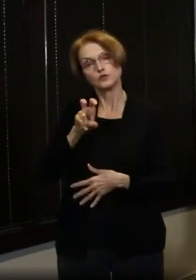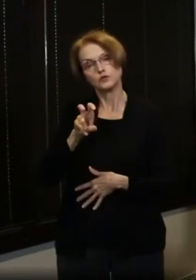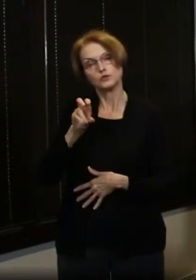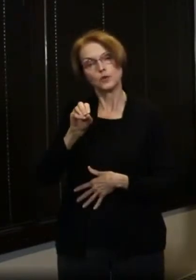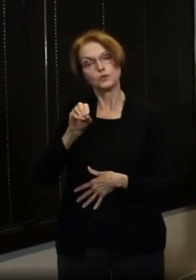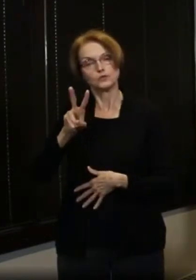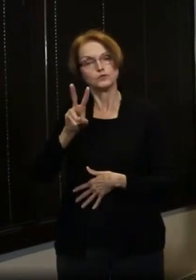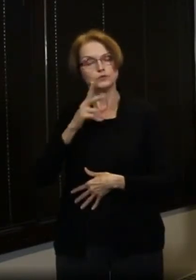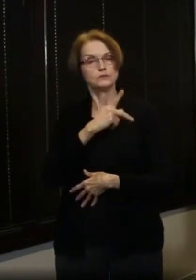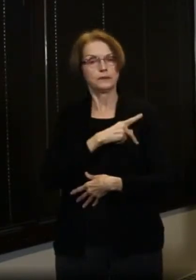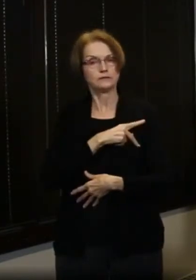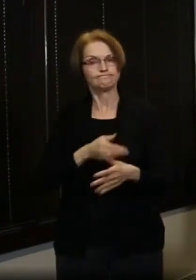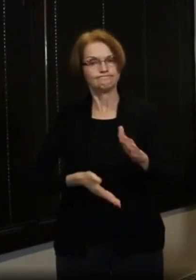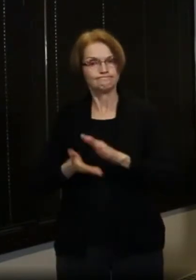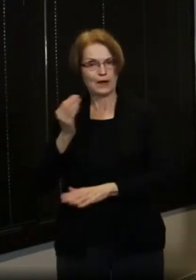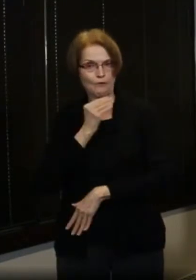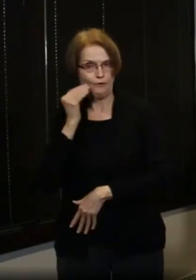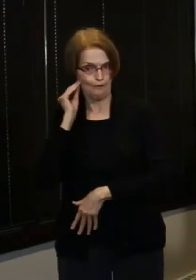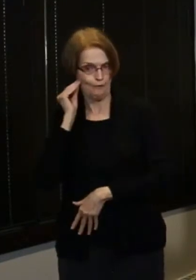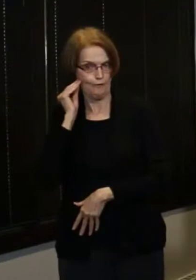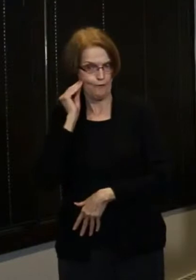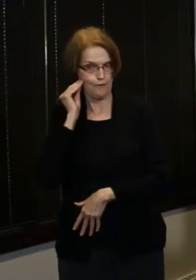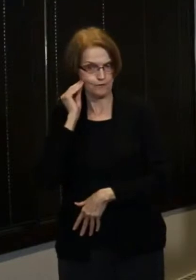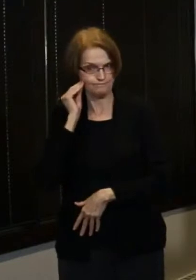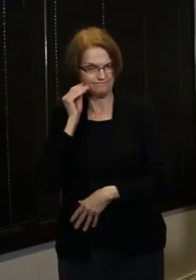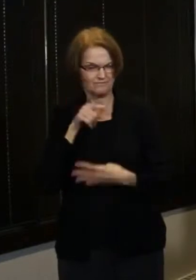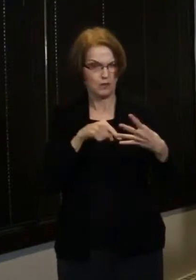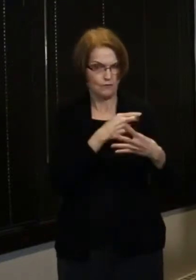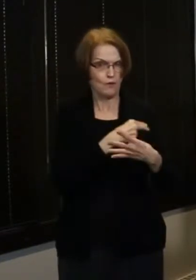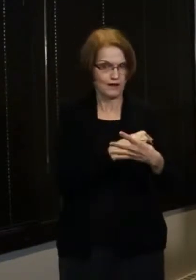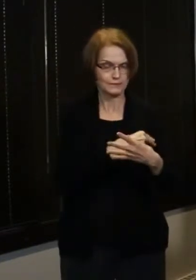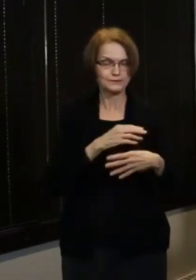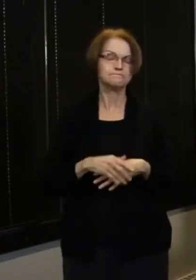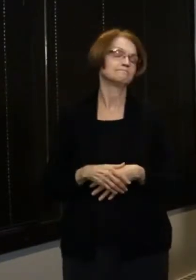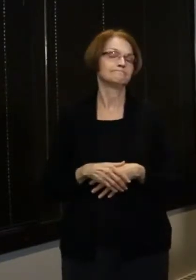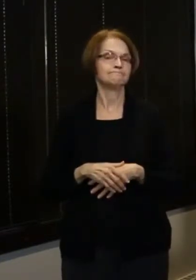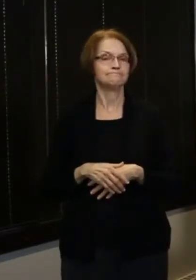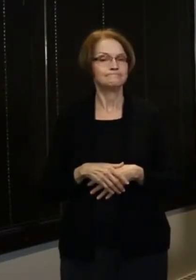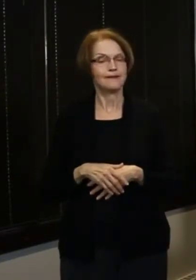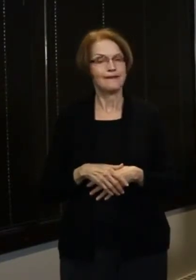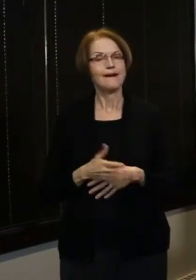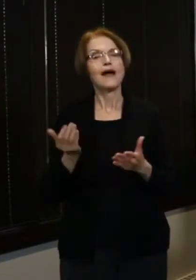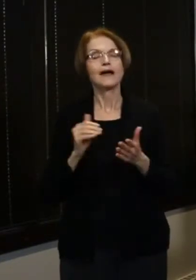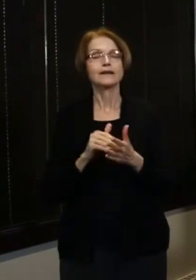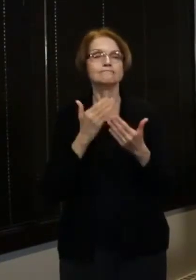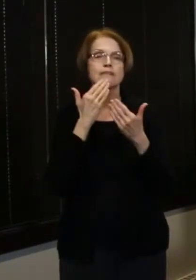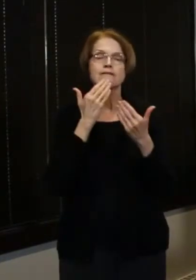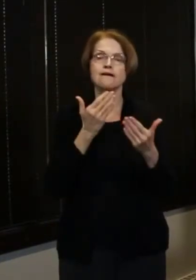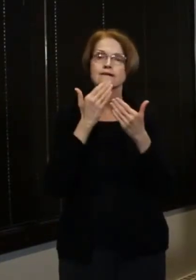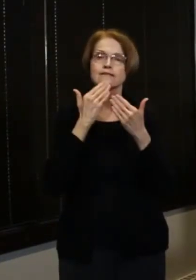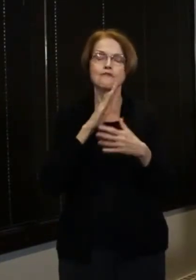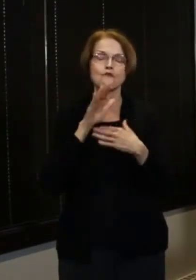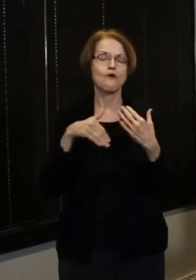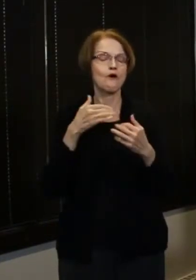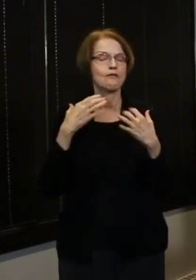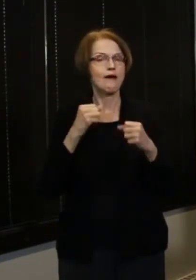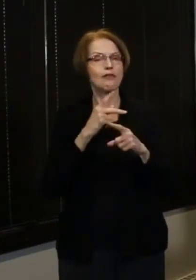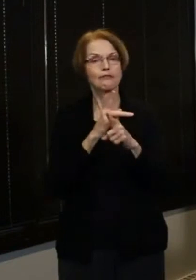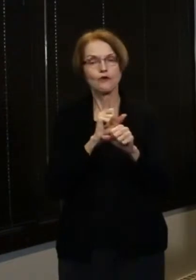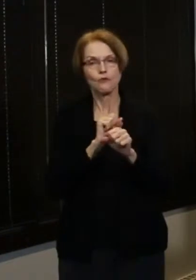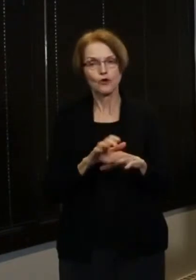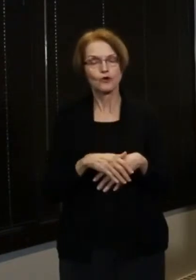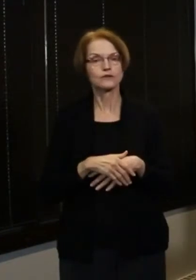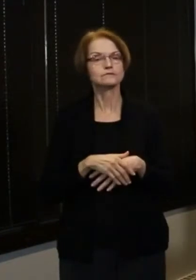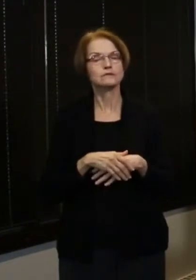17,202 patients discharged from our task force hospitals. And so again, special credit to all of our healthcare workers and